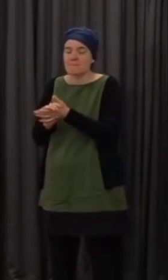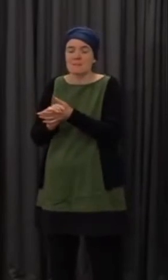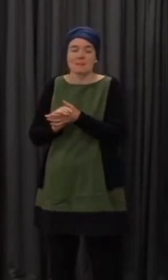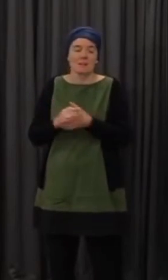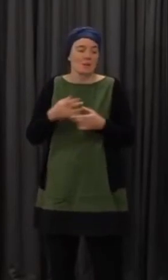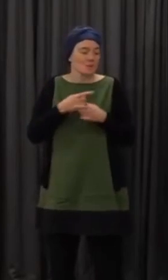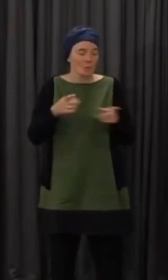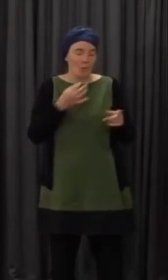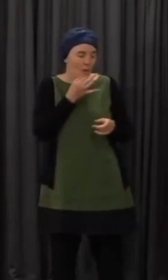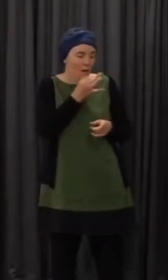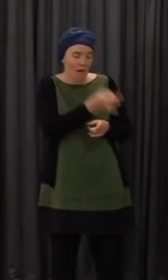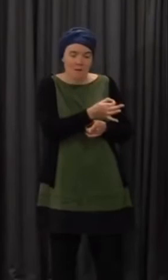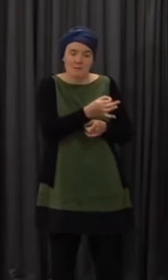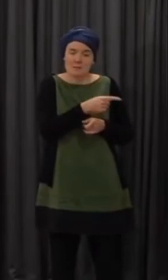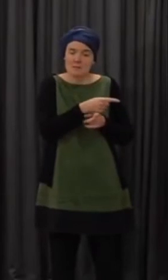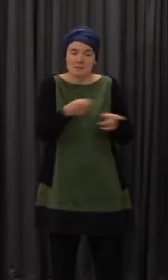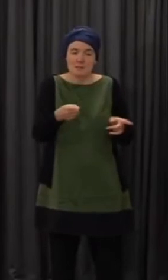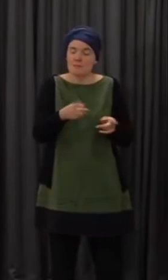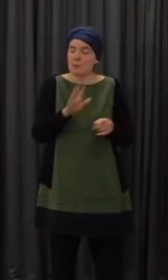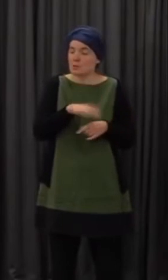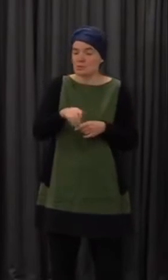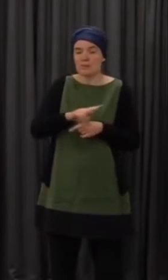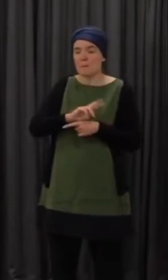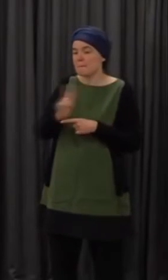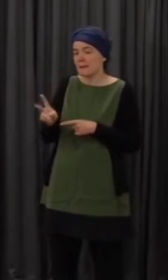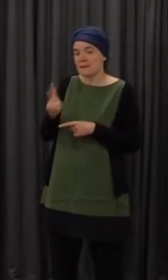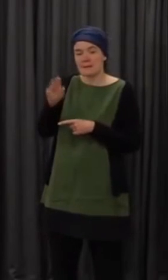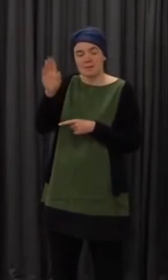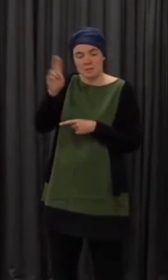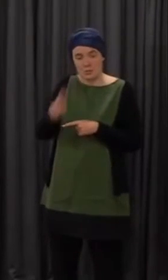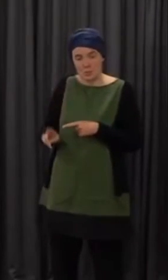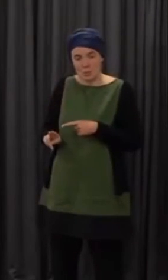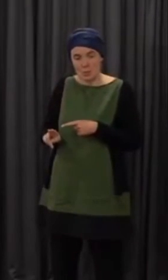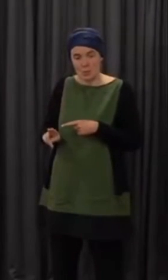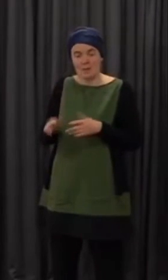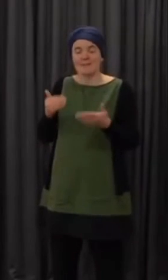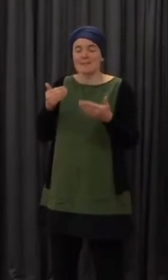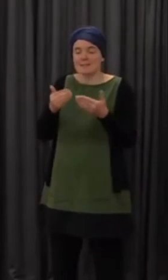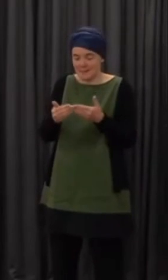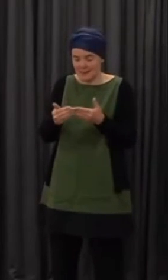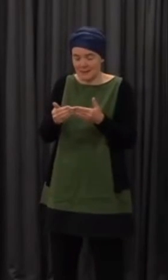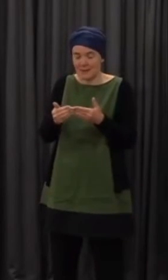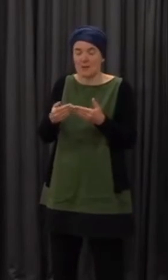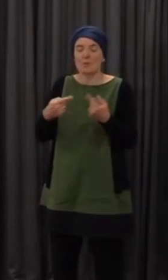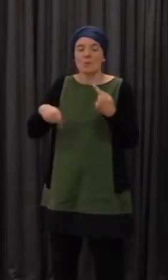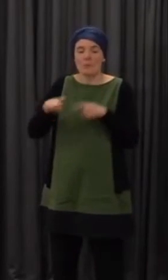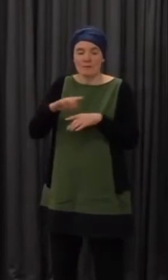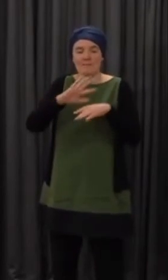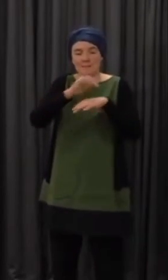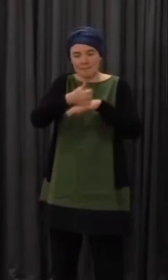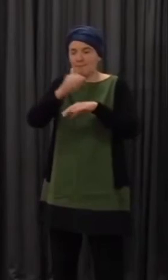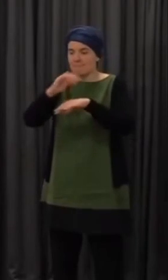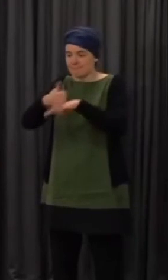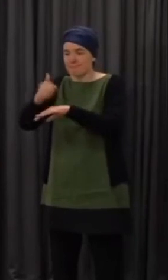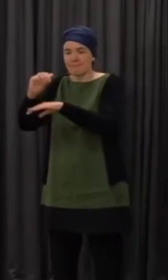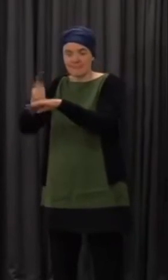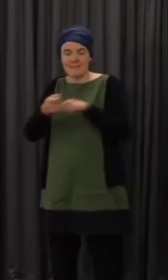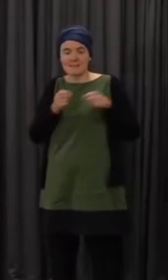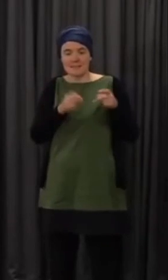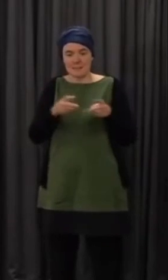you that we have thought about those things and put those measures in place. And then I am